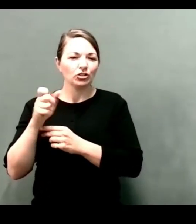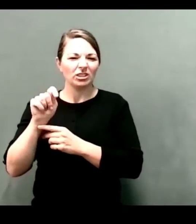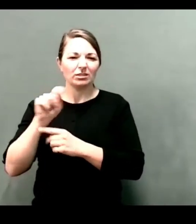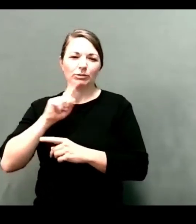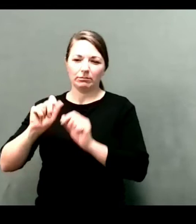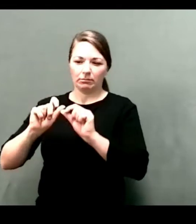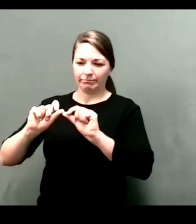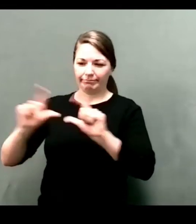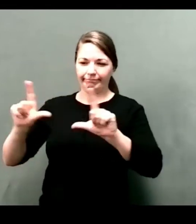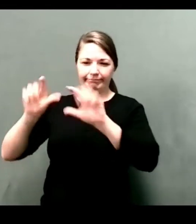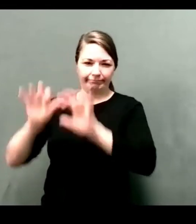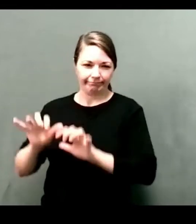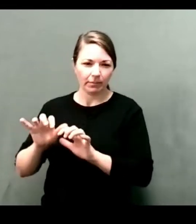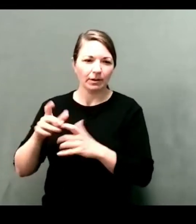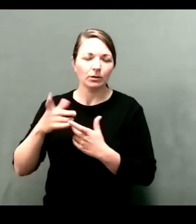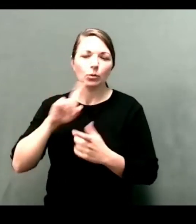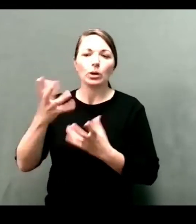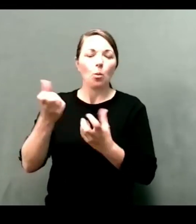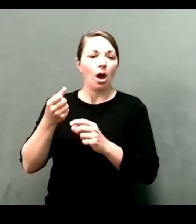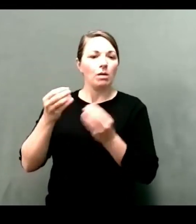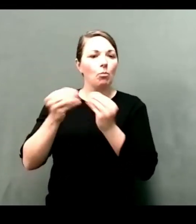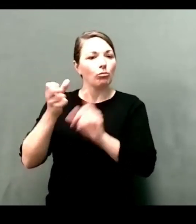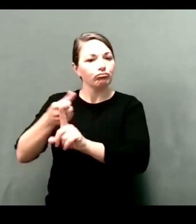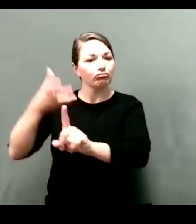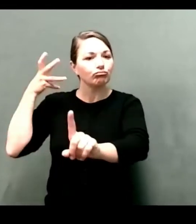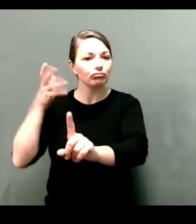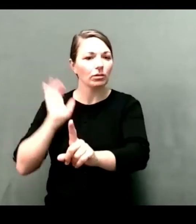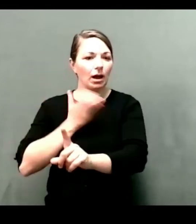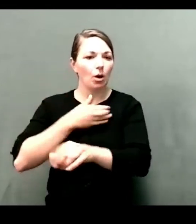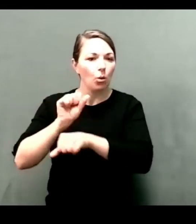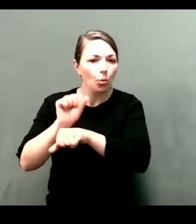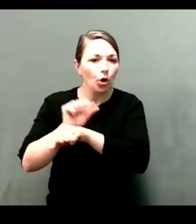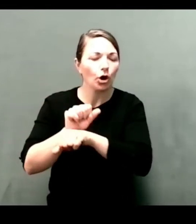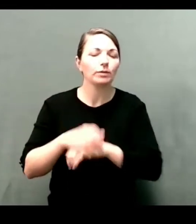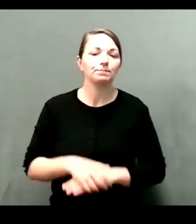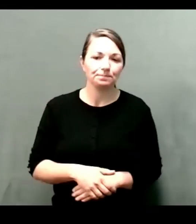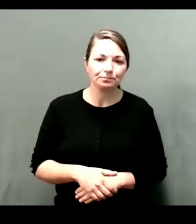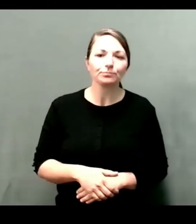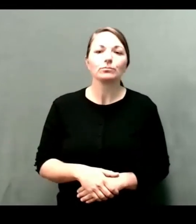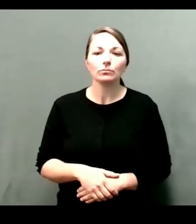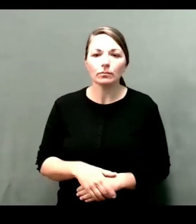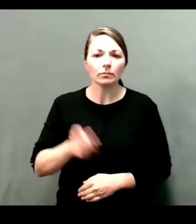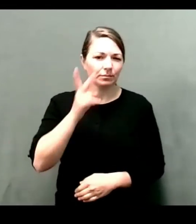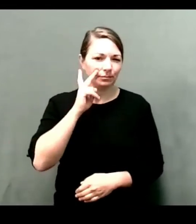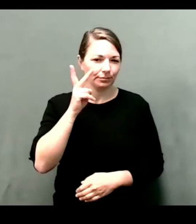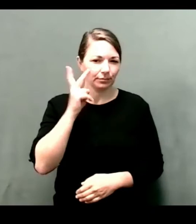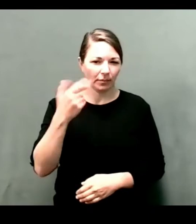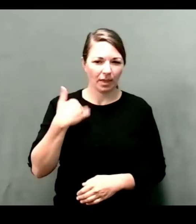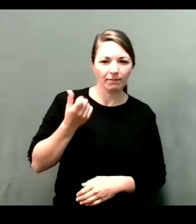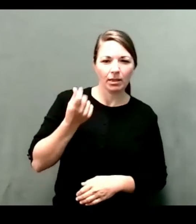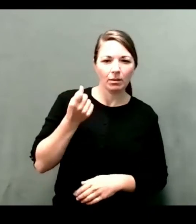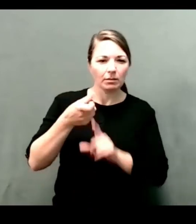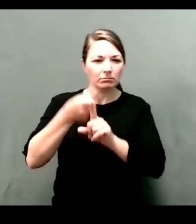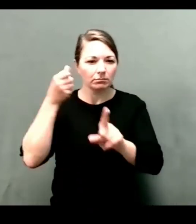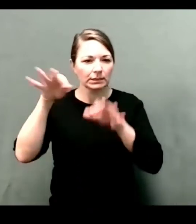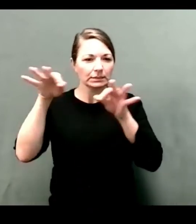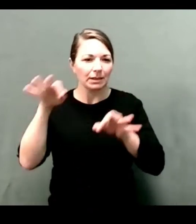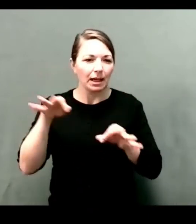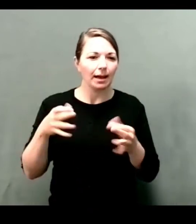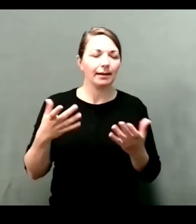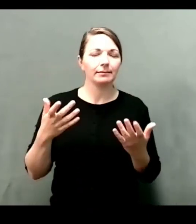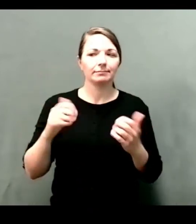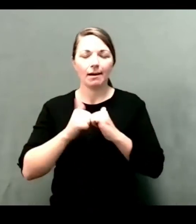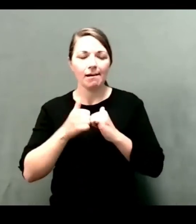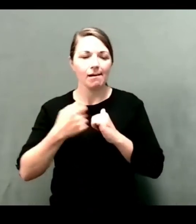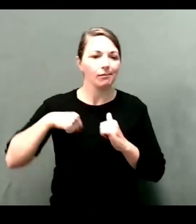help expand on the work that was done in this first case example. So as you'll see here, there's a little bit of explanation about how we got